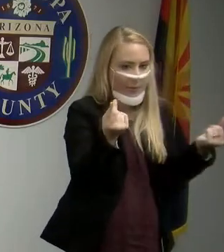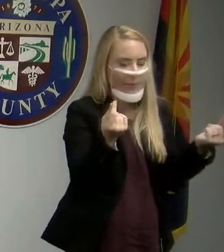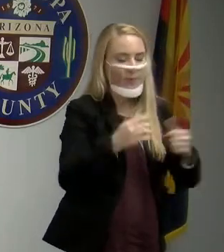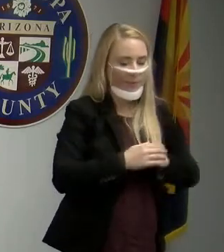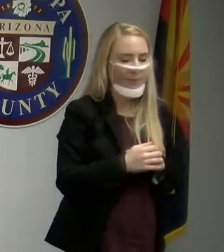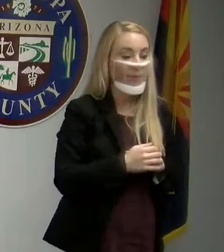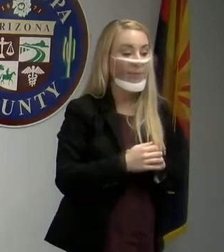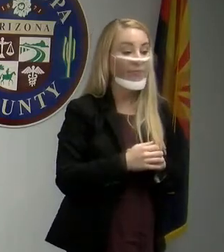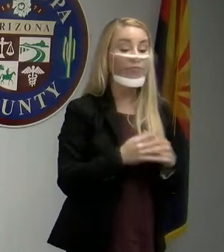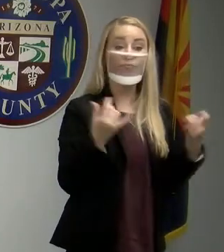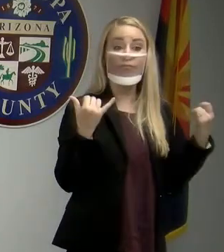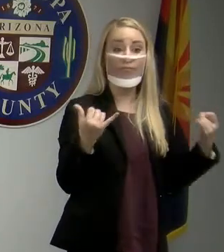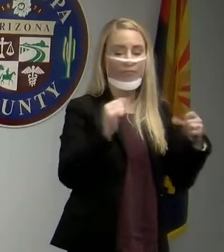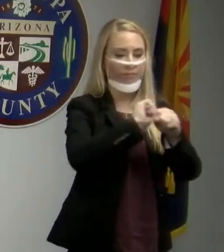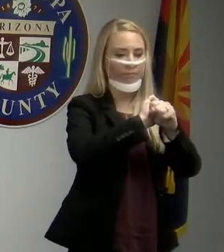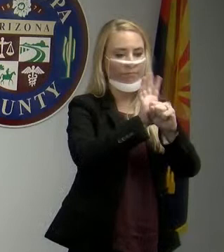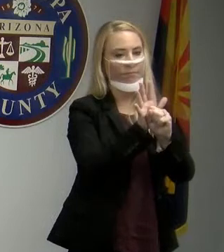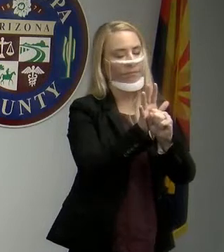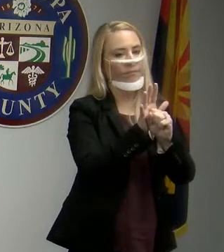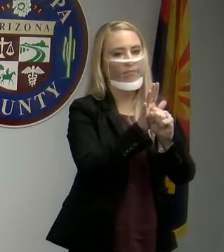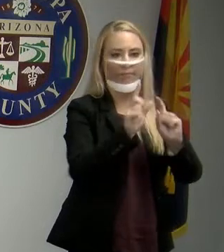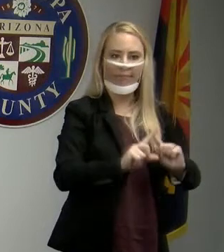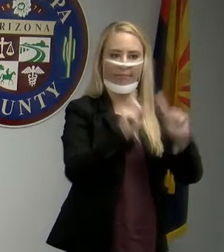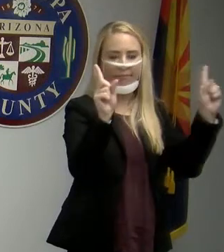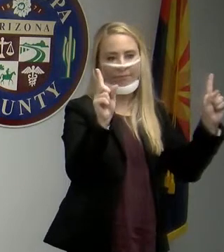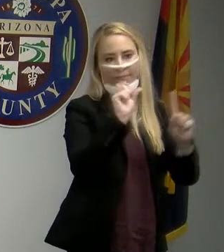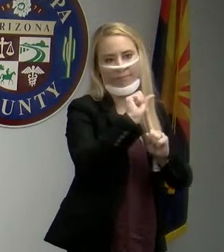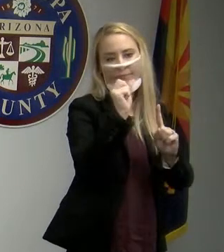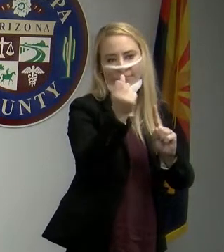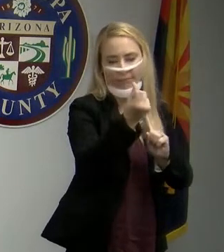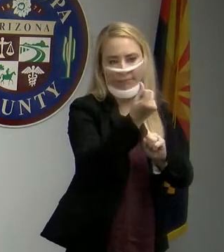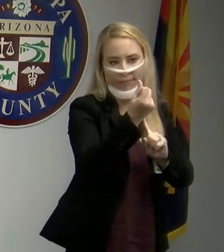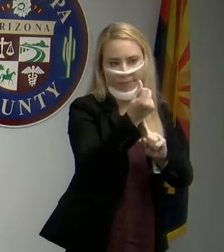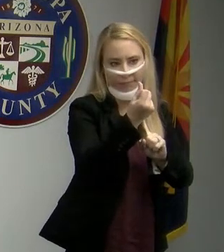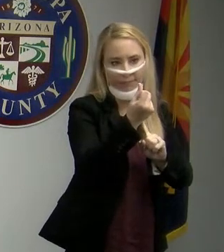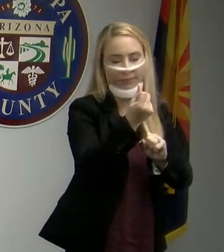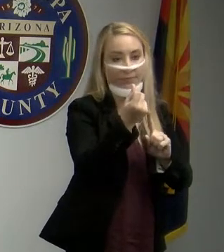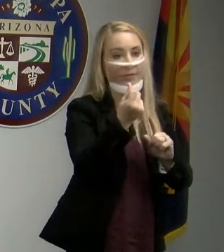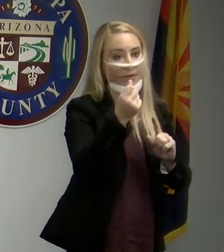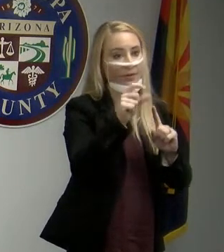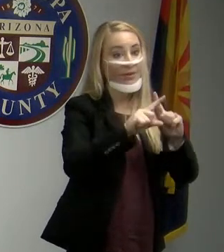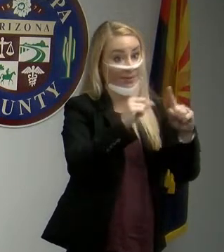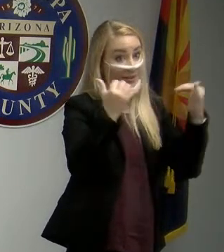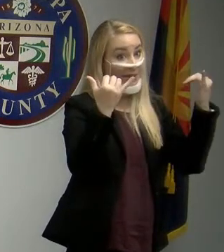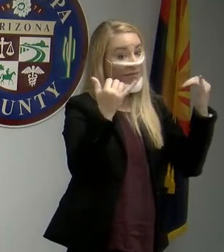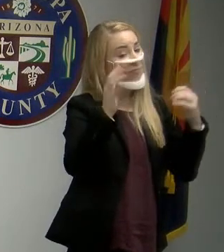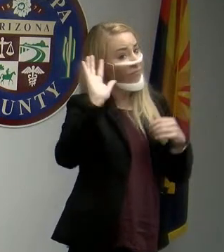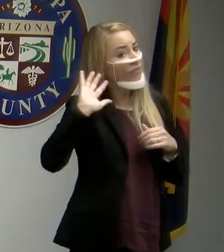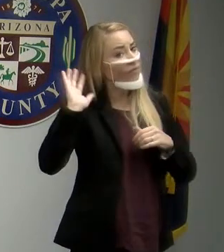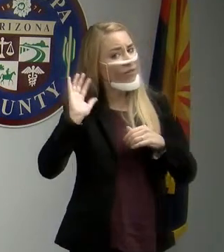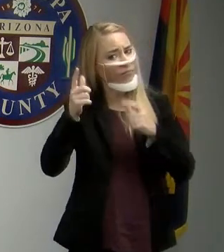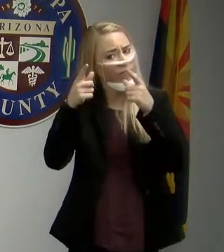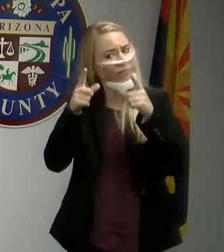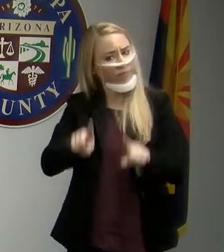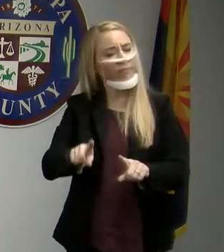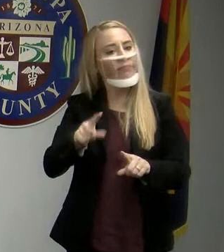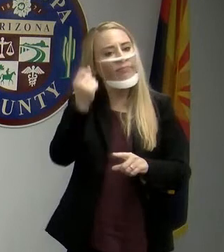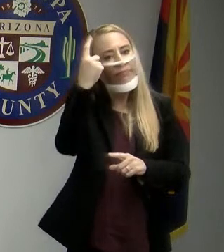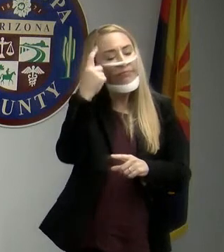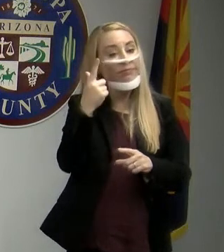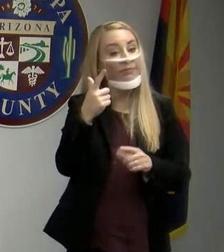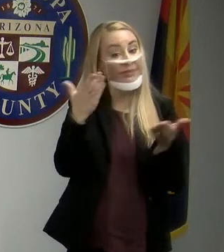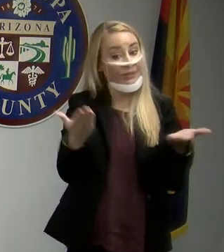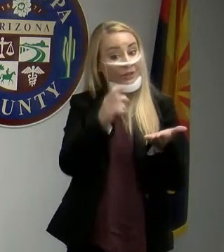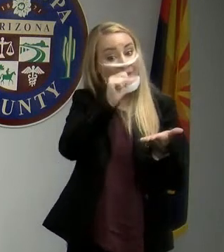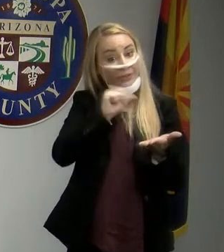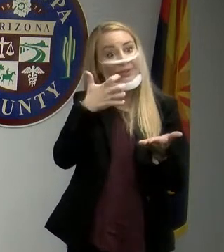terms of COVID-19, we're in a different situation than we would be in a normal summer, but we have hit surge capacity before because of heat-related deaths